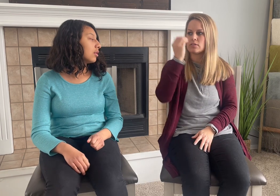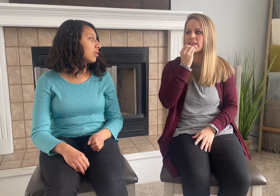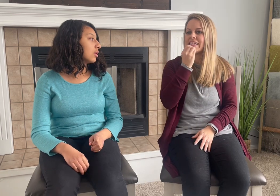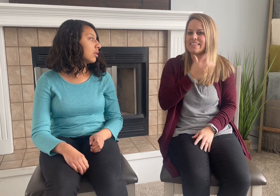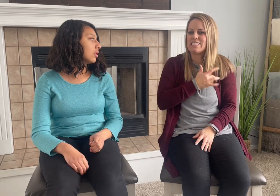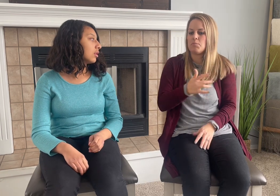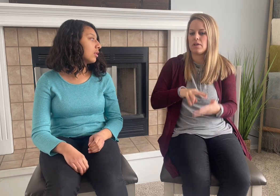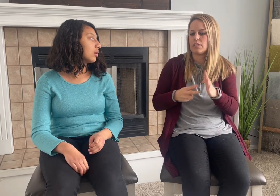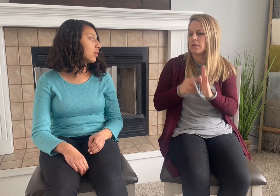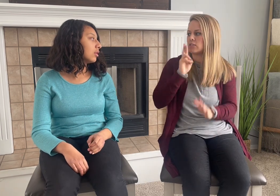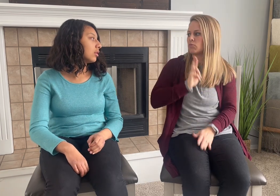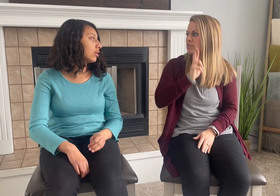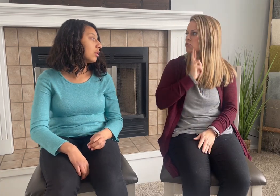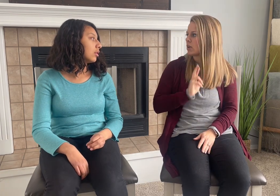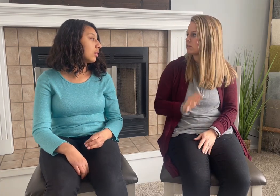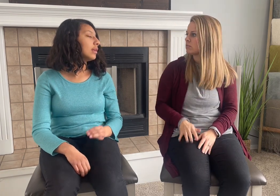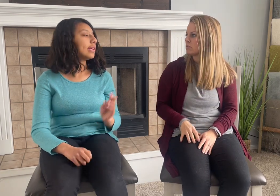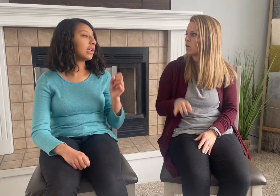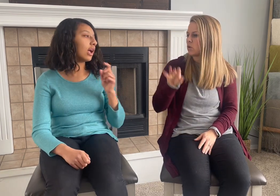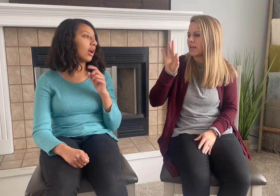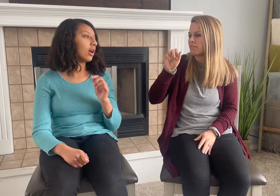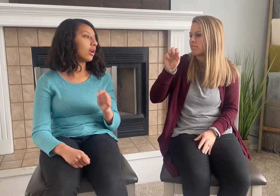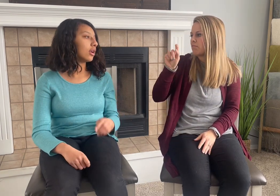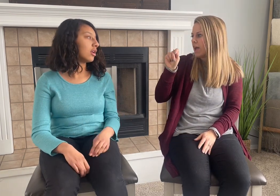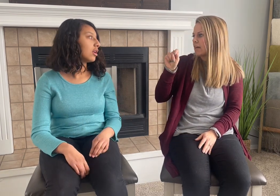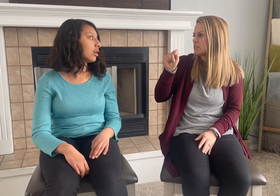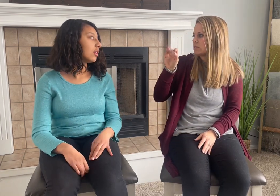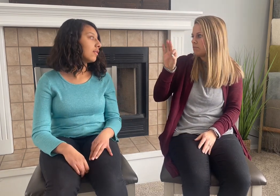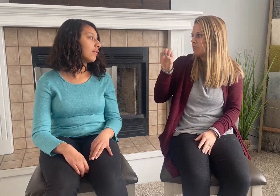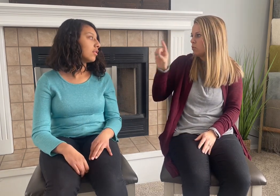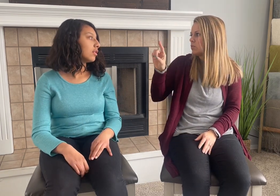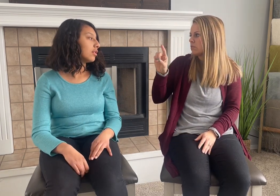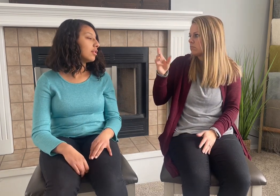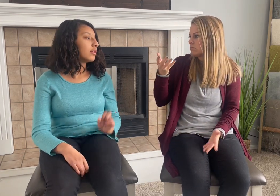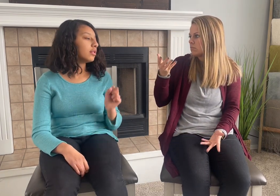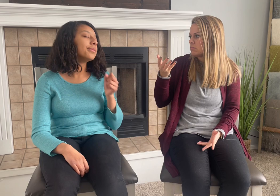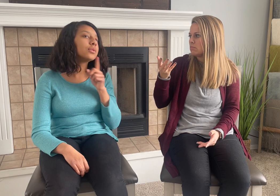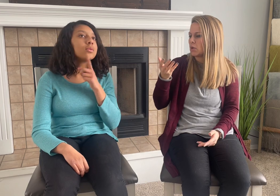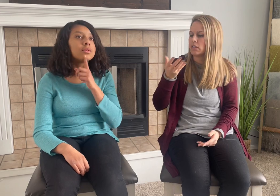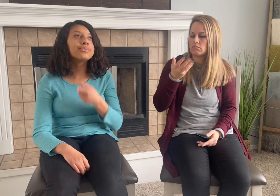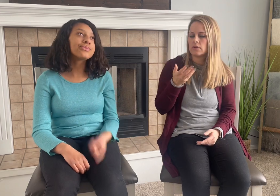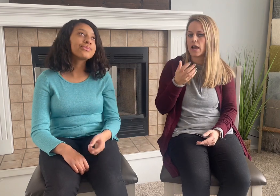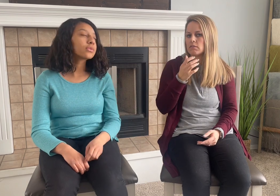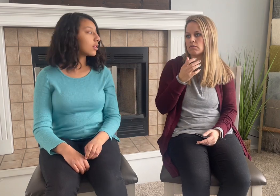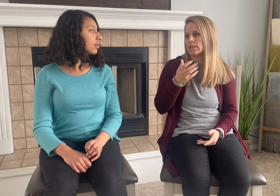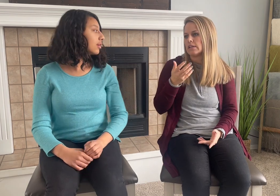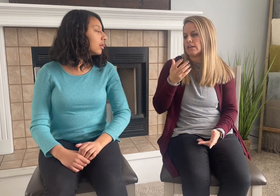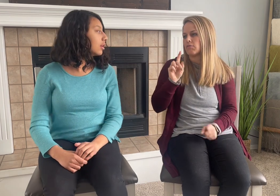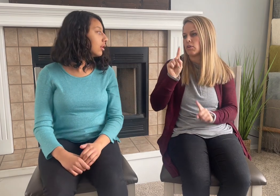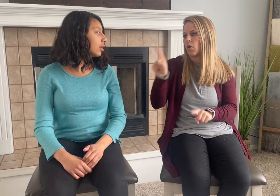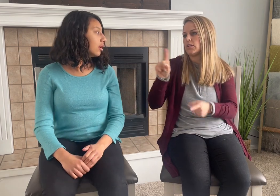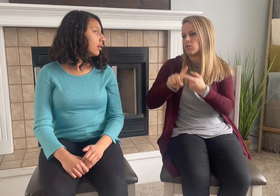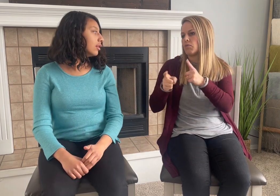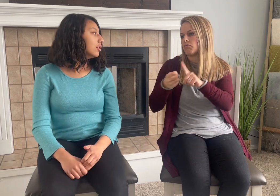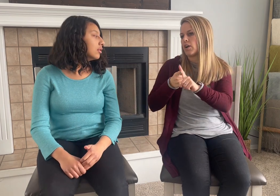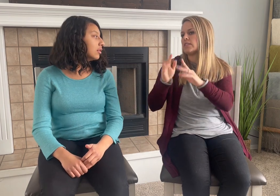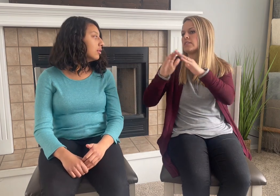to eat typically means restaurant or like fast food. But yeah, we're going to a friend's